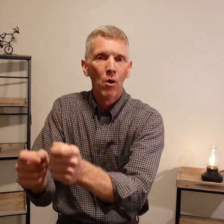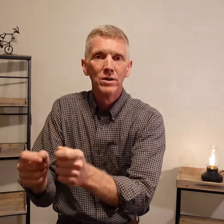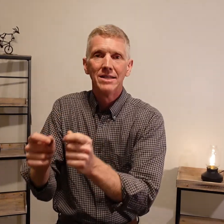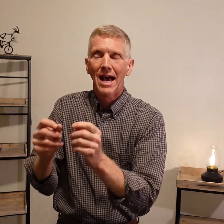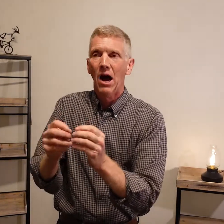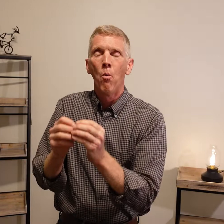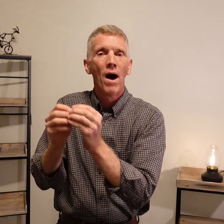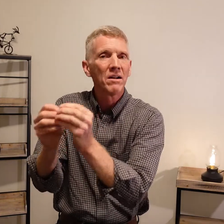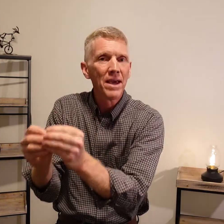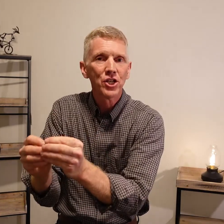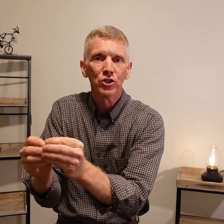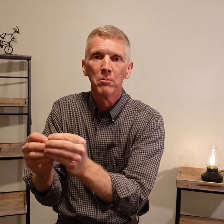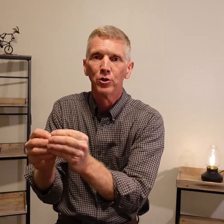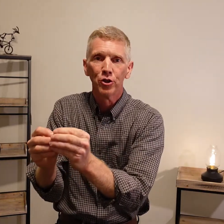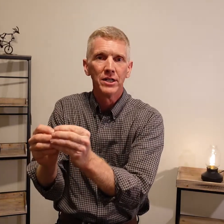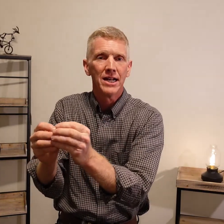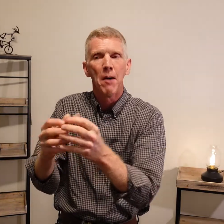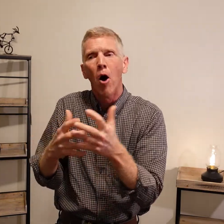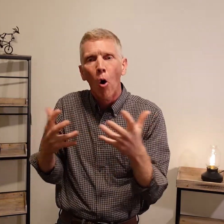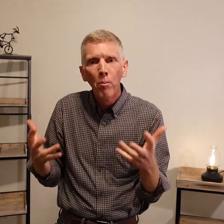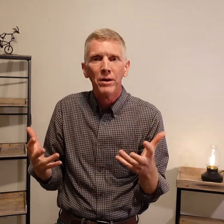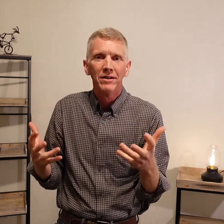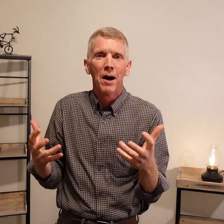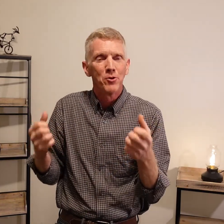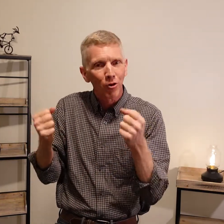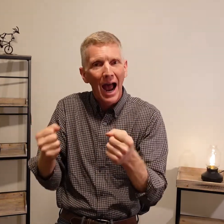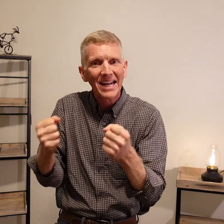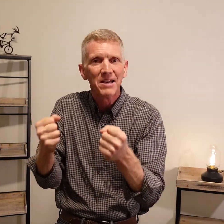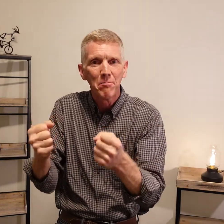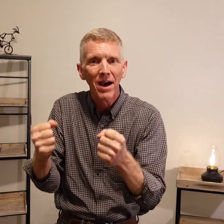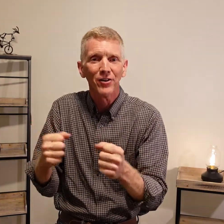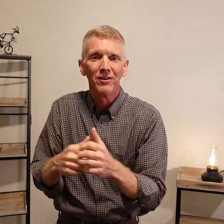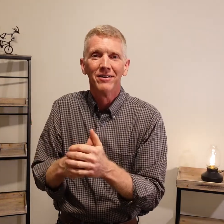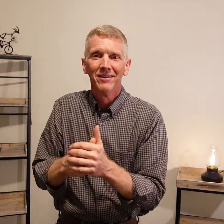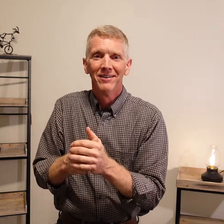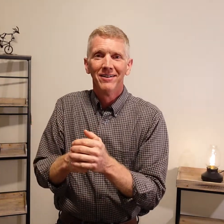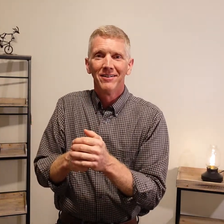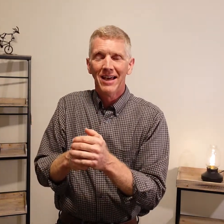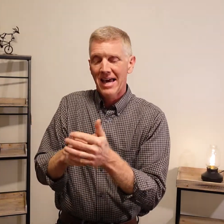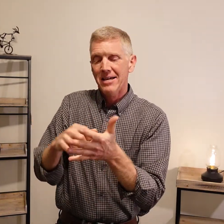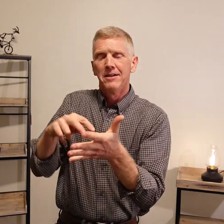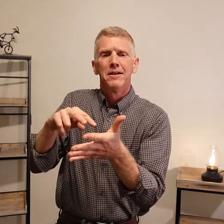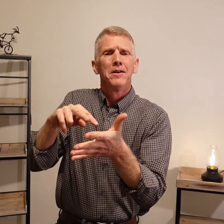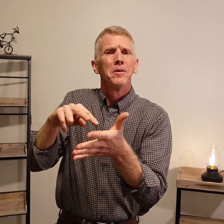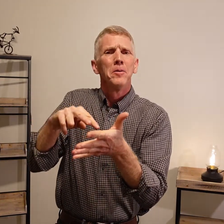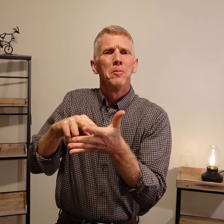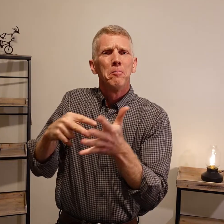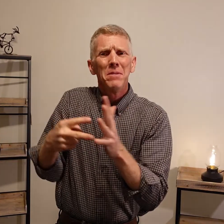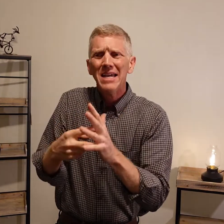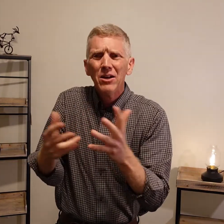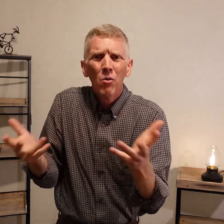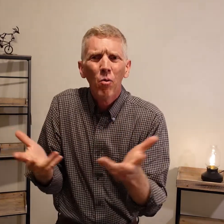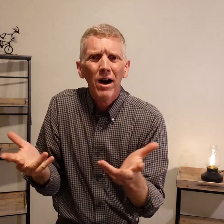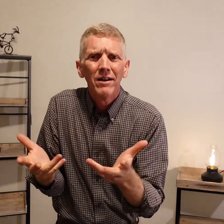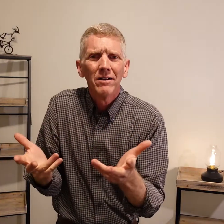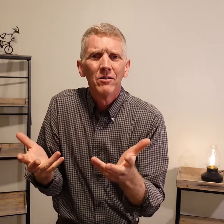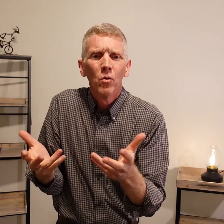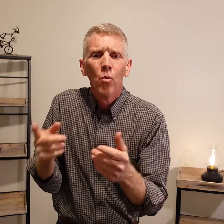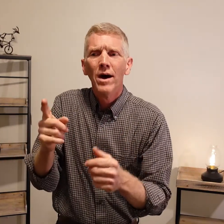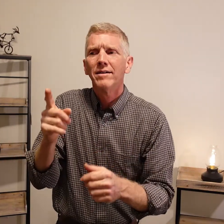was that? I want to make sure I'm learning. I'm open. I'm trying to get better. Okay? Mean what? What did